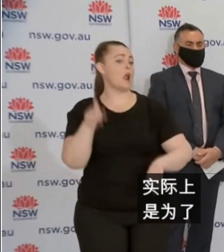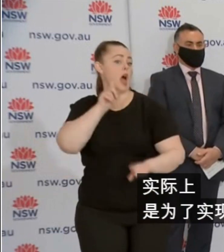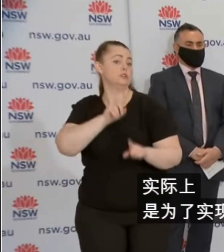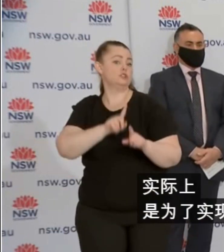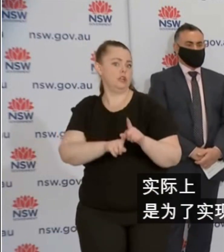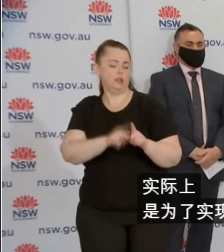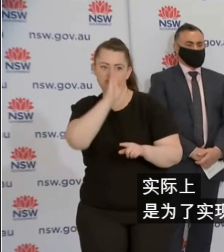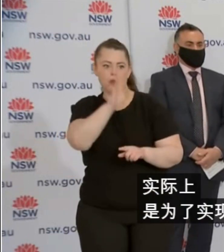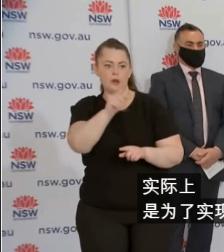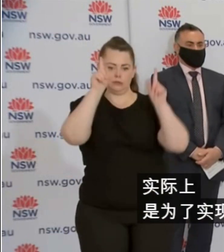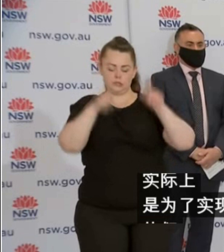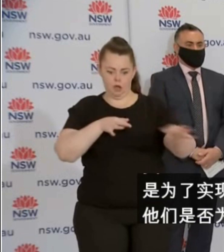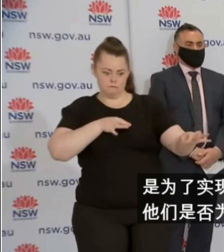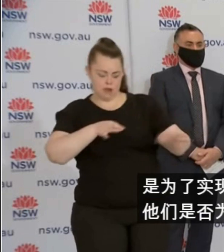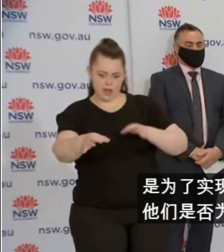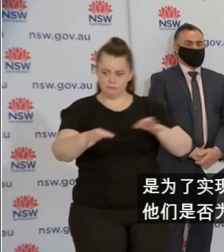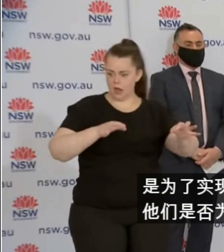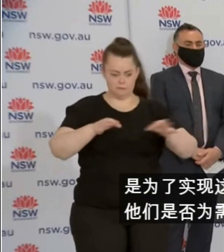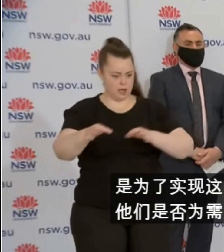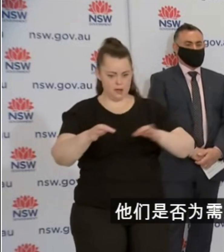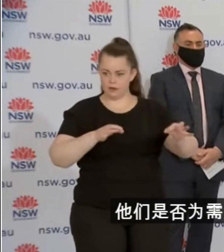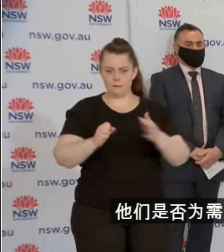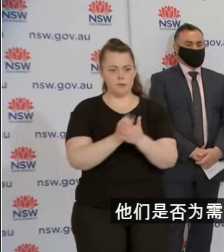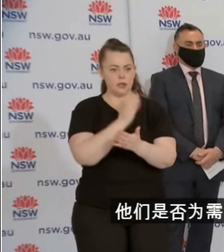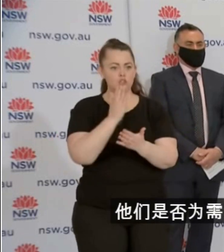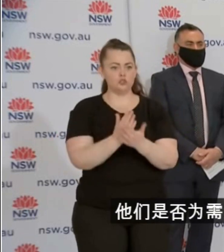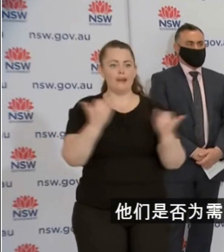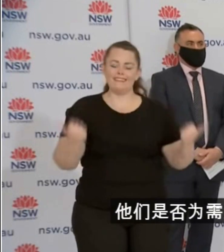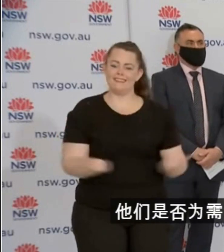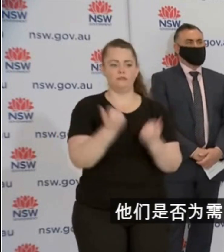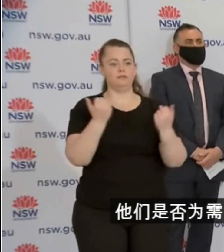their sacrifices on the line to make sure they deliver great care to those who need it.